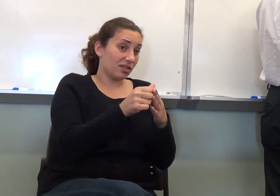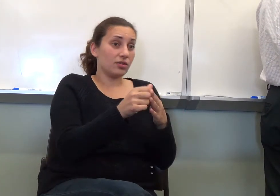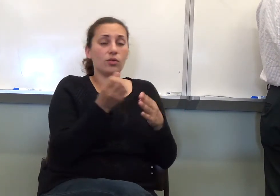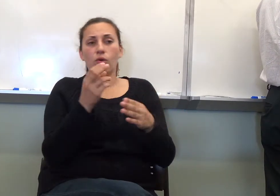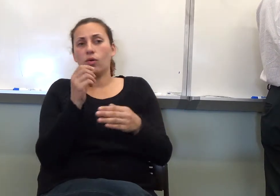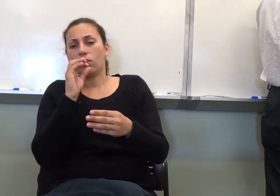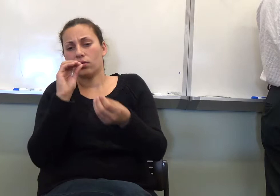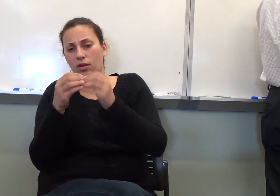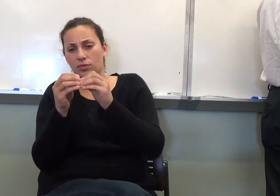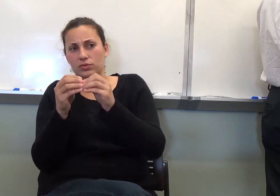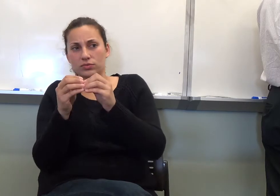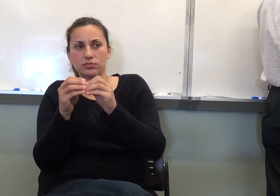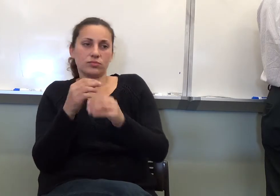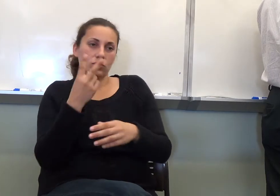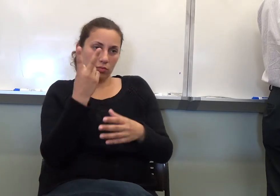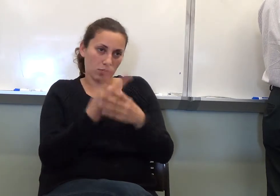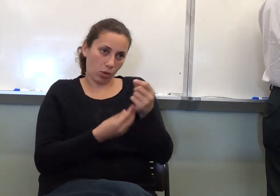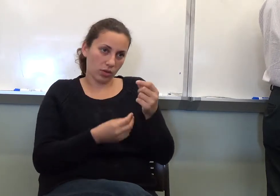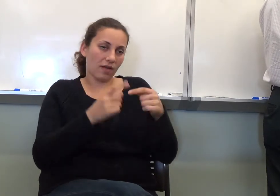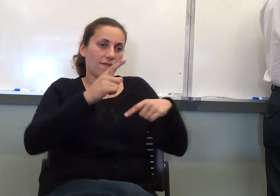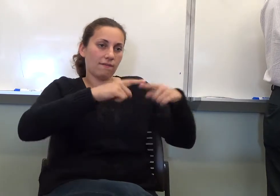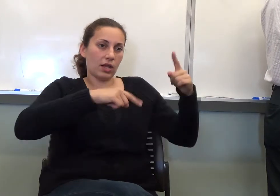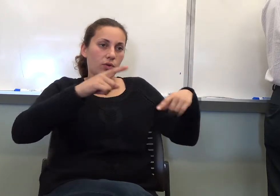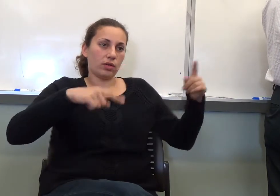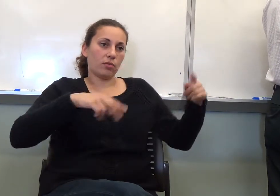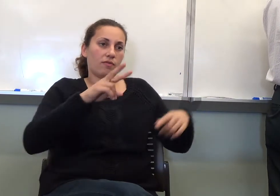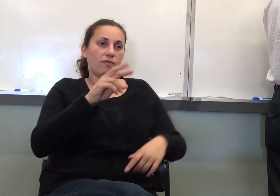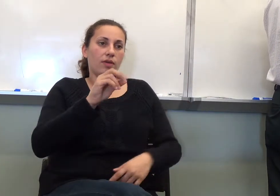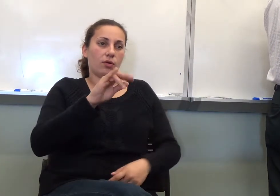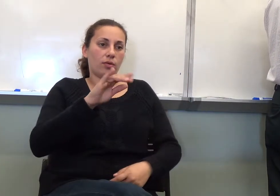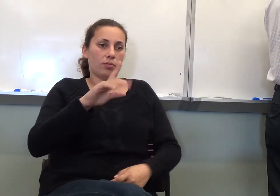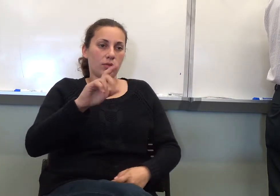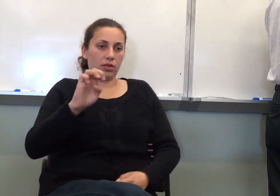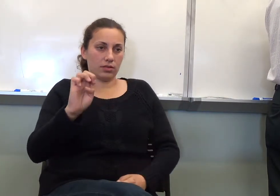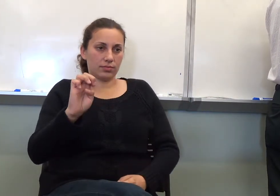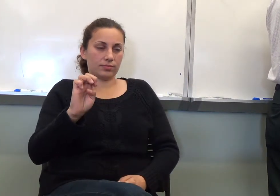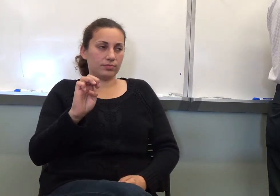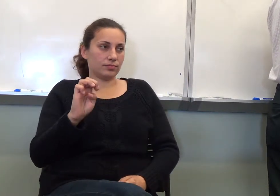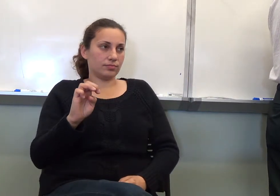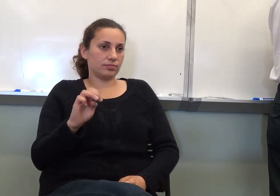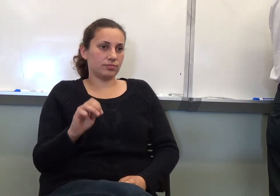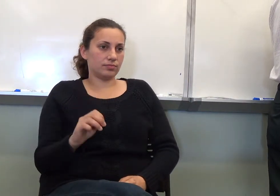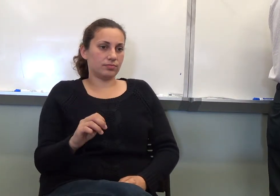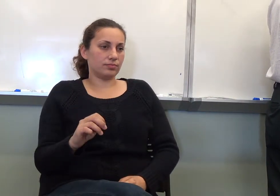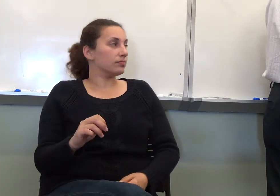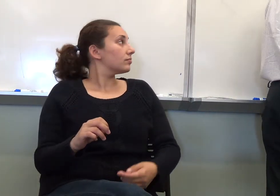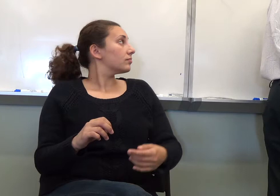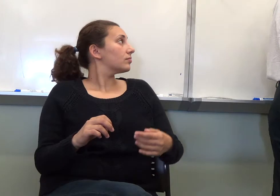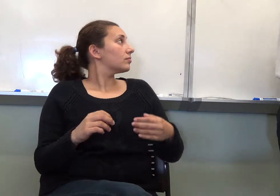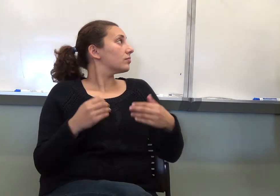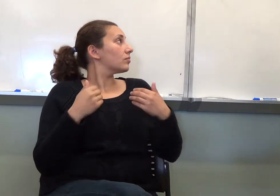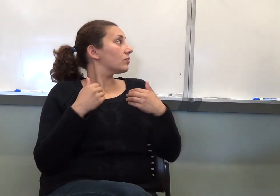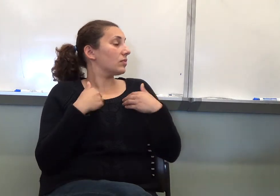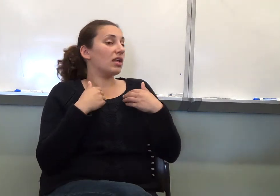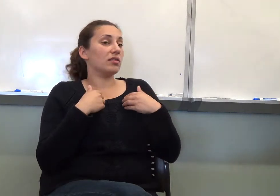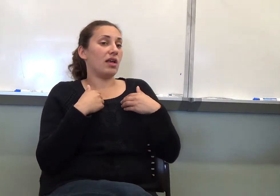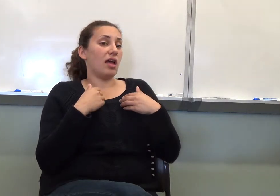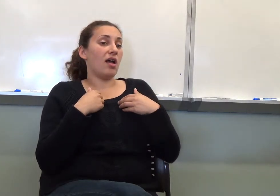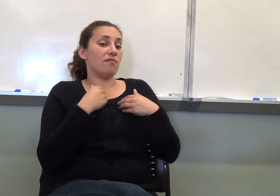So these are both variable. Because they've got something which could change in the course of solving a problem. So